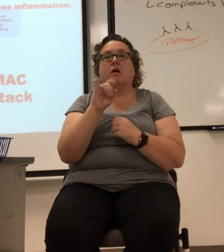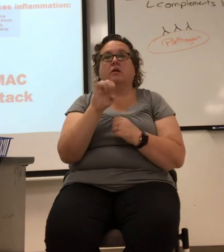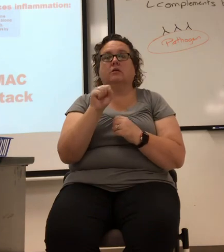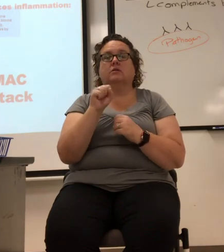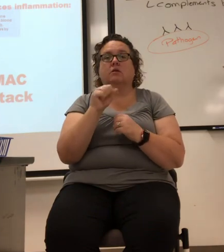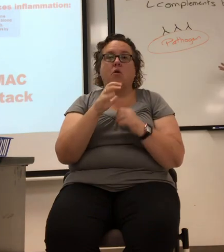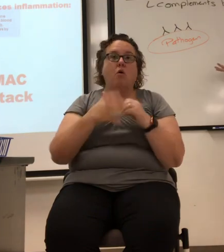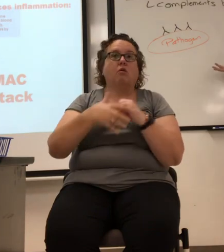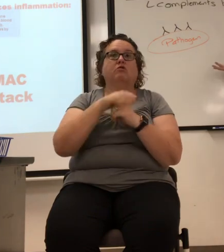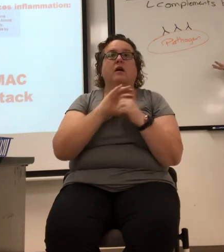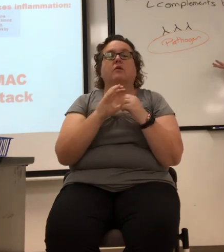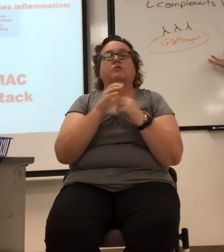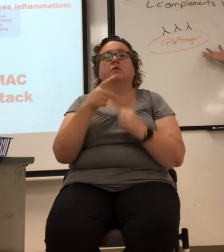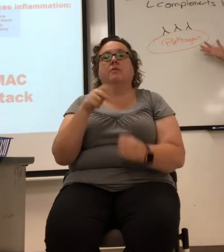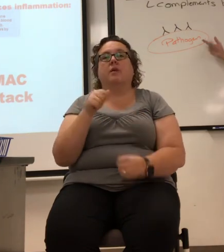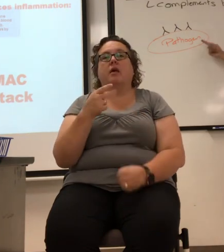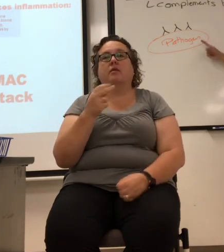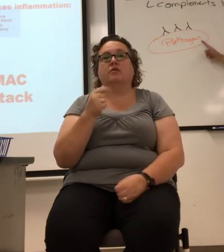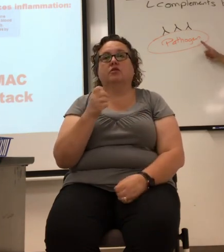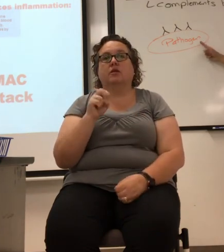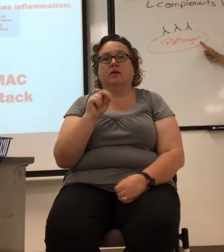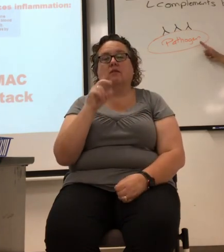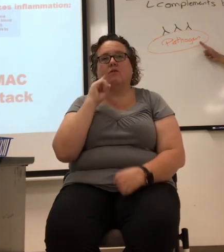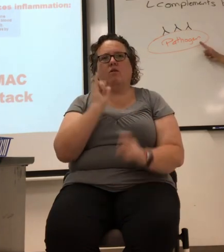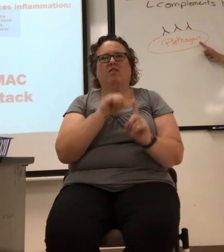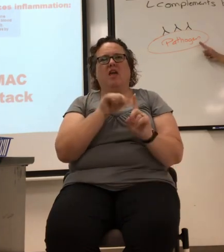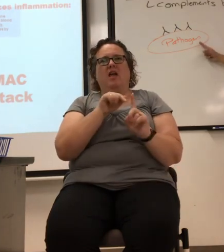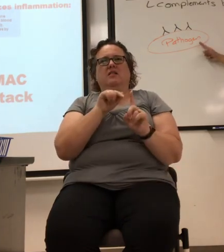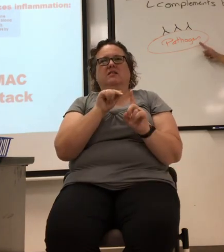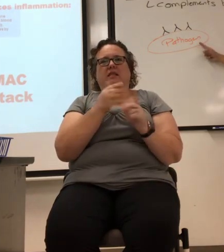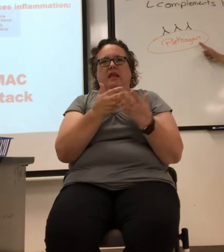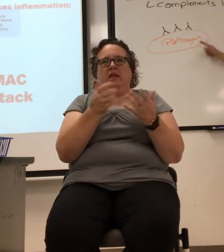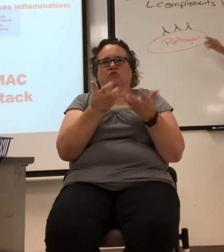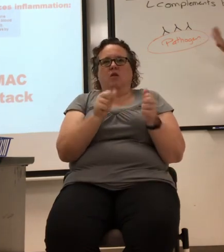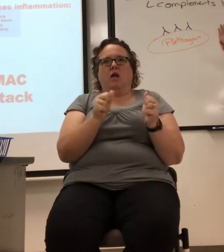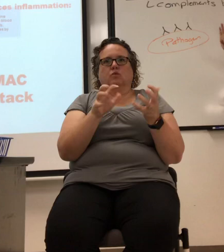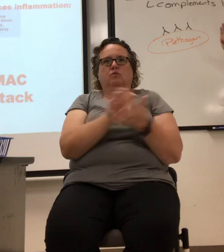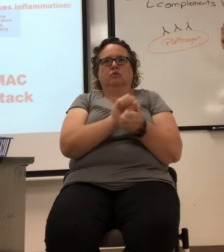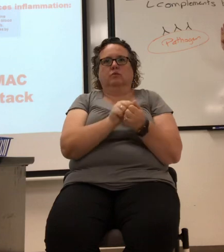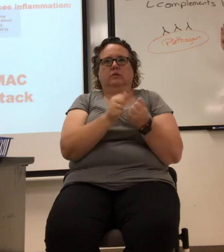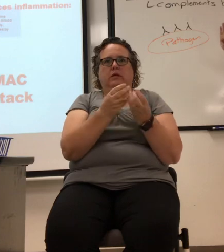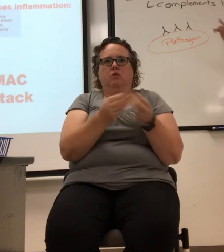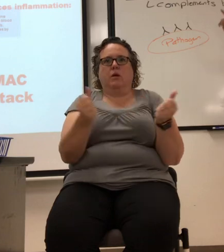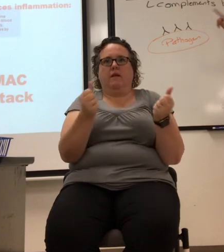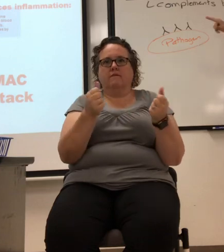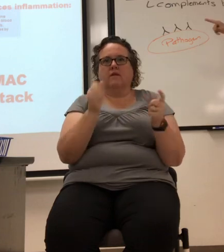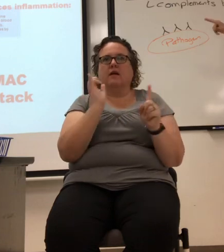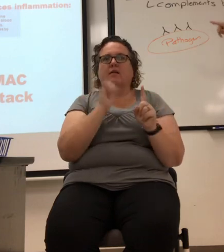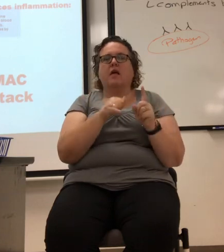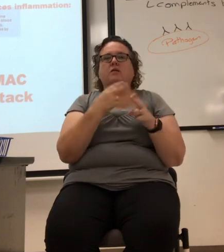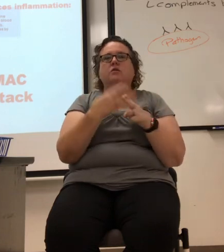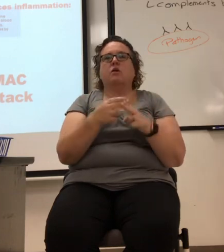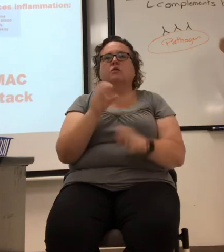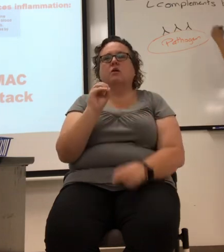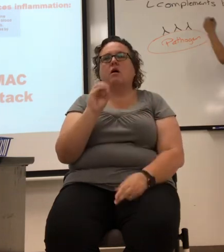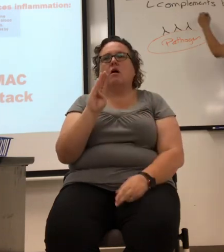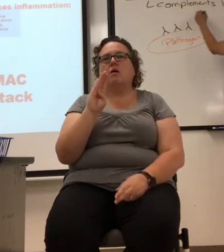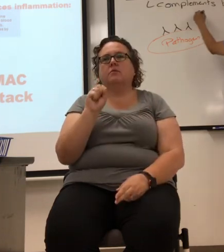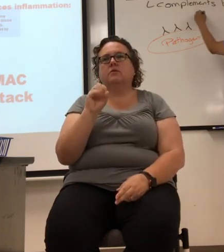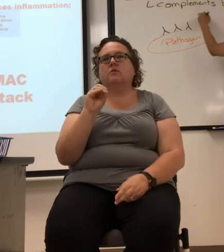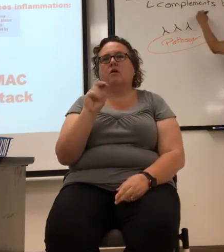around the pathogen for this thing you're trying to get rid of, that's called opsonization.